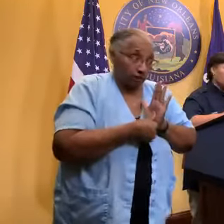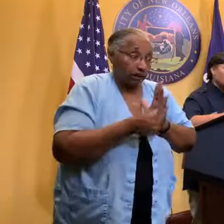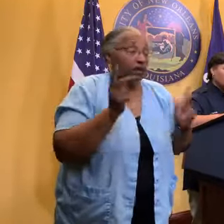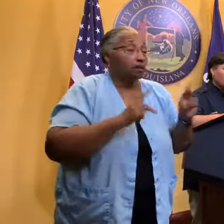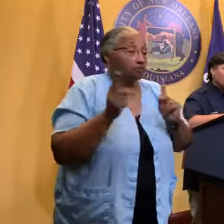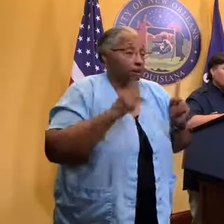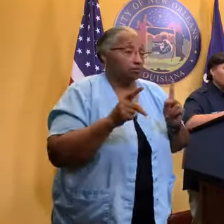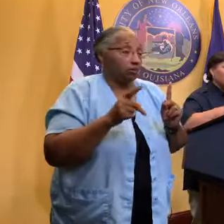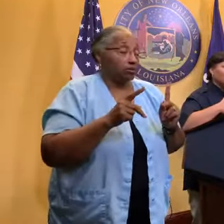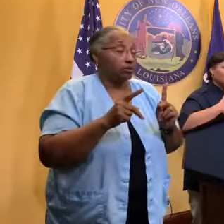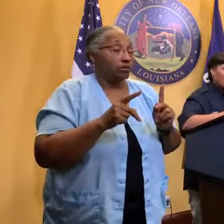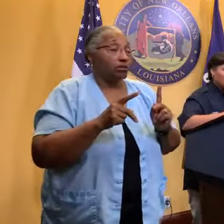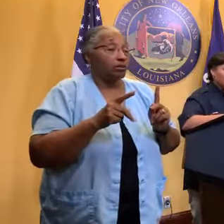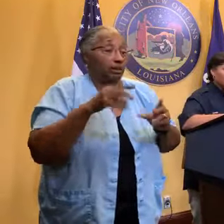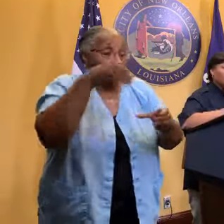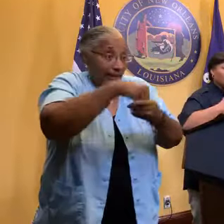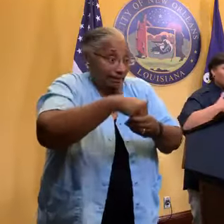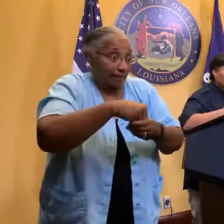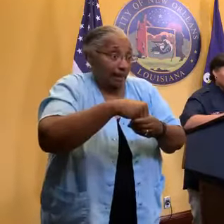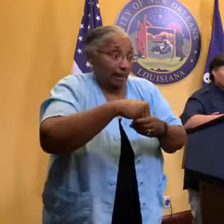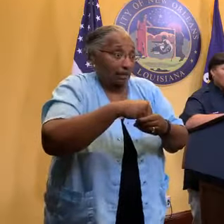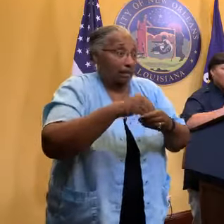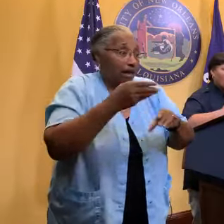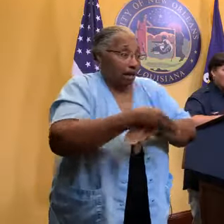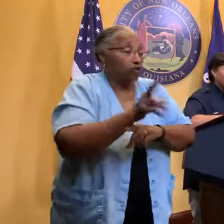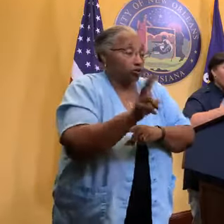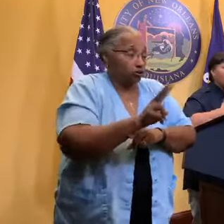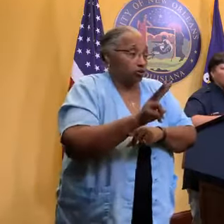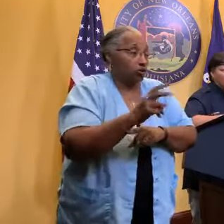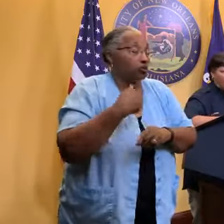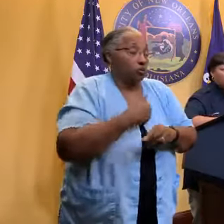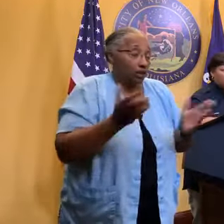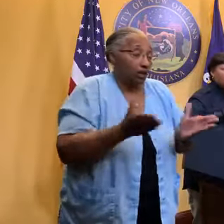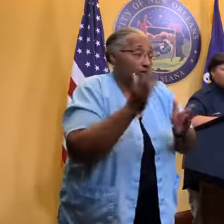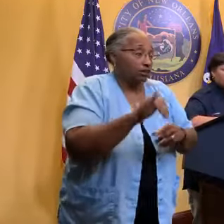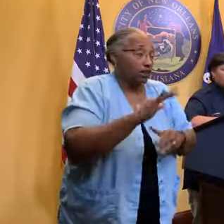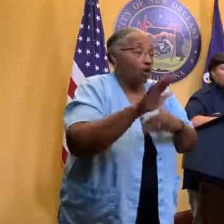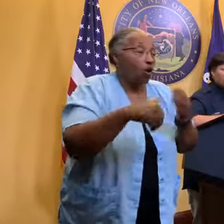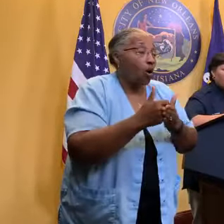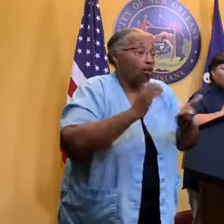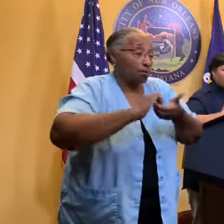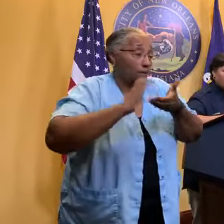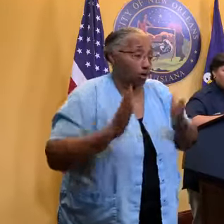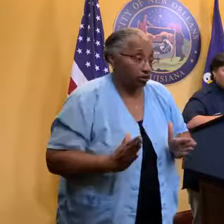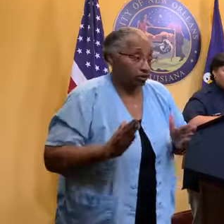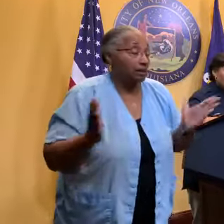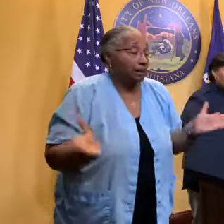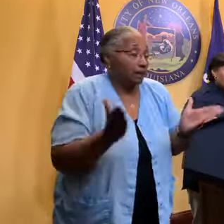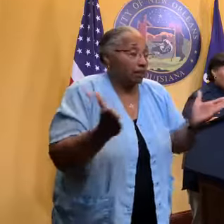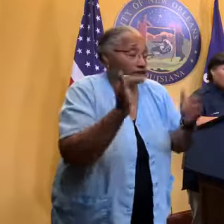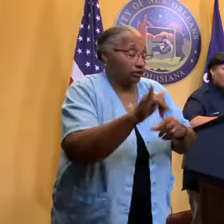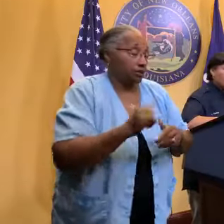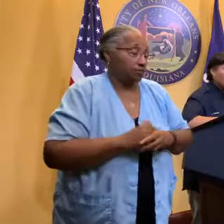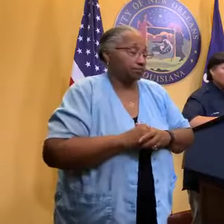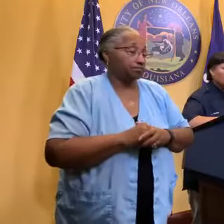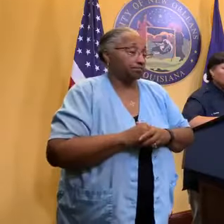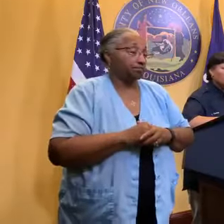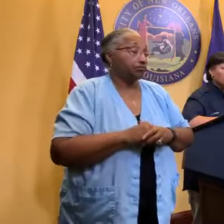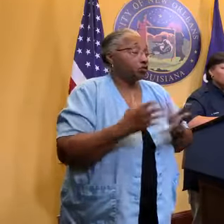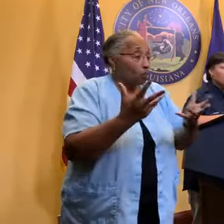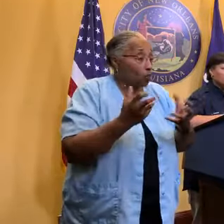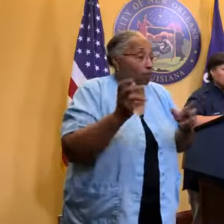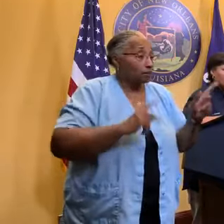street by 2 p.m. Yes, we're encouraging that, law enforcement, all of our partners are doing that encouragement, and wanting